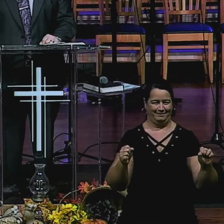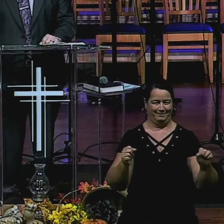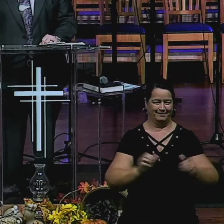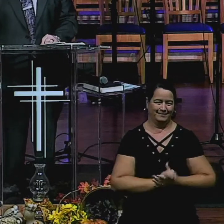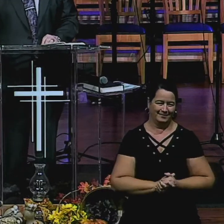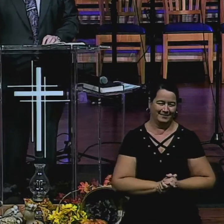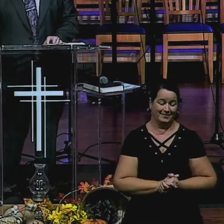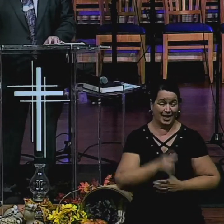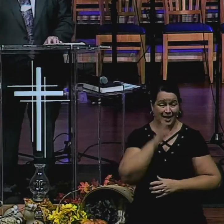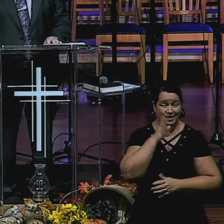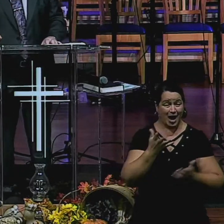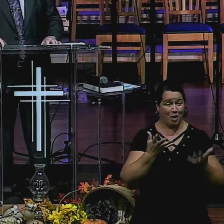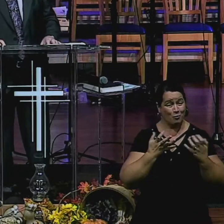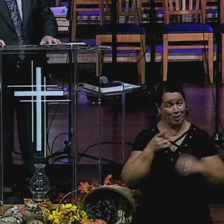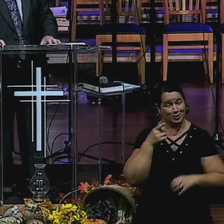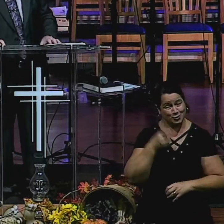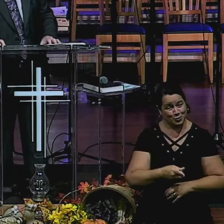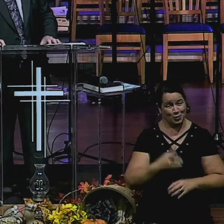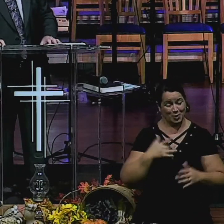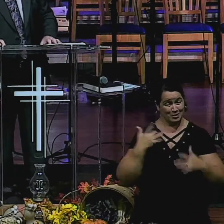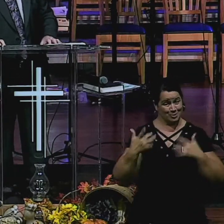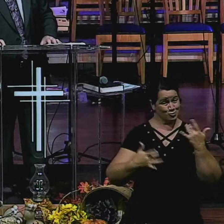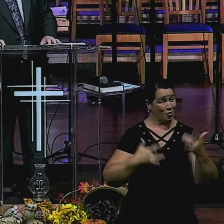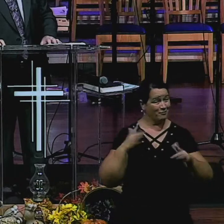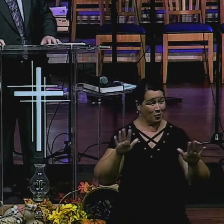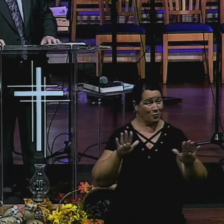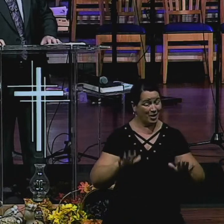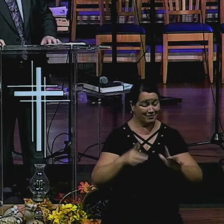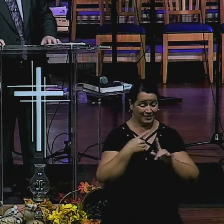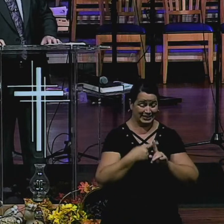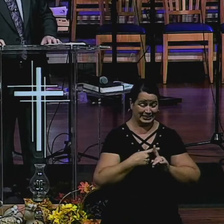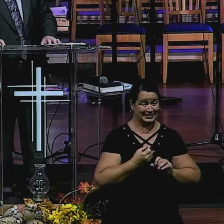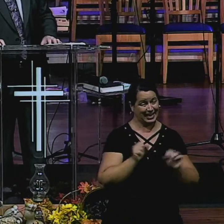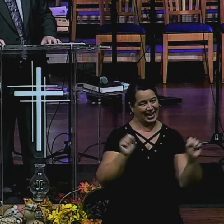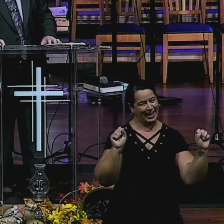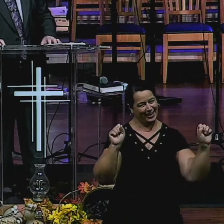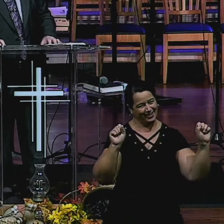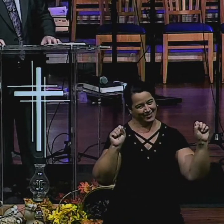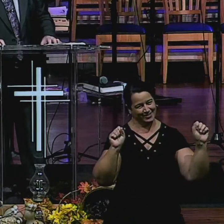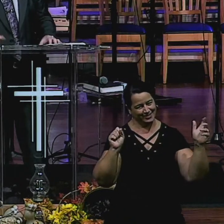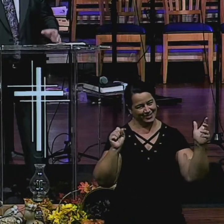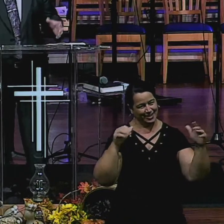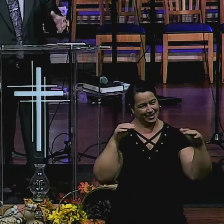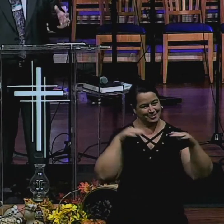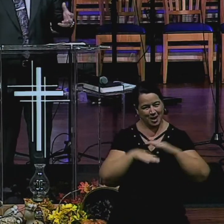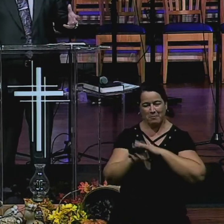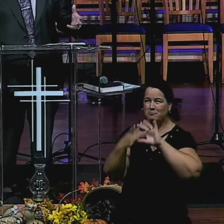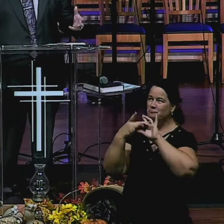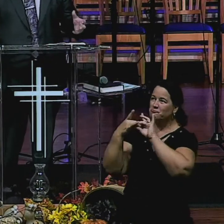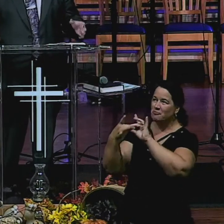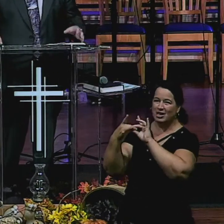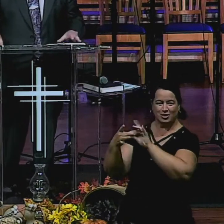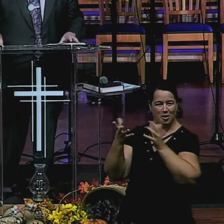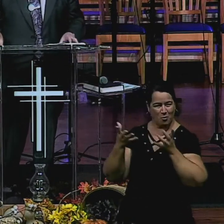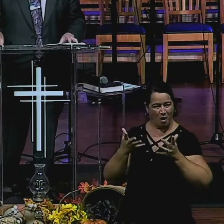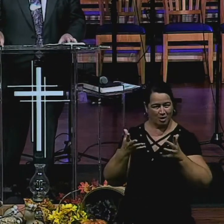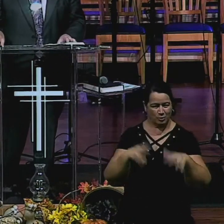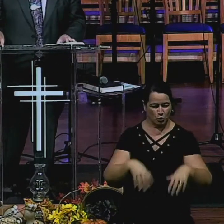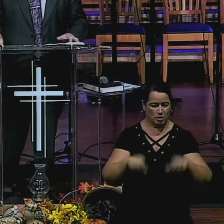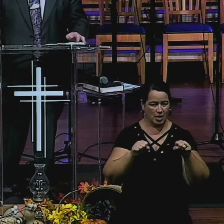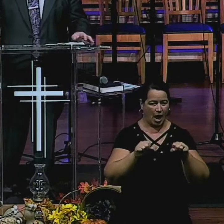rap on God. God wants you to be joyfully, wondrously saved, to come into a relationship. He wants to adopt